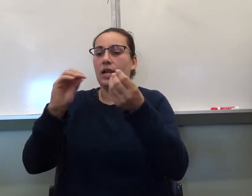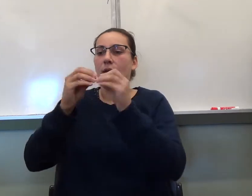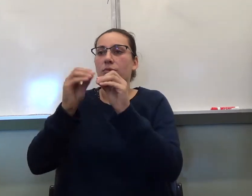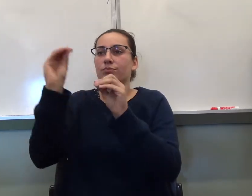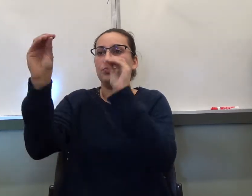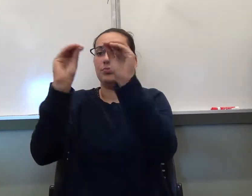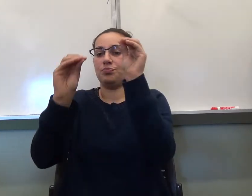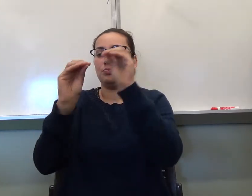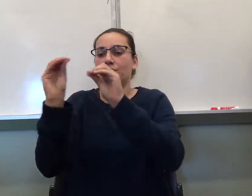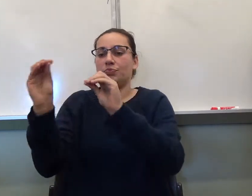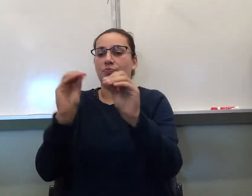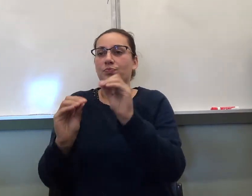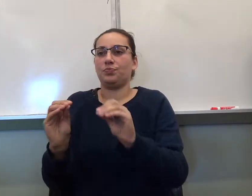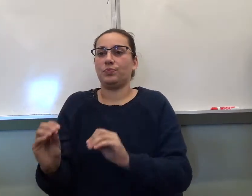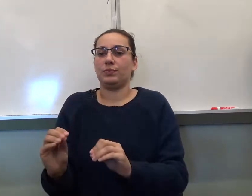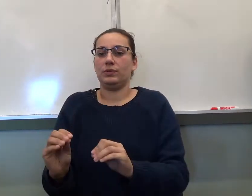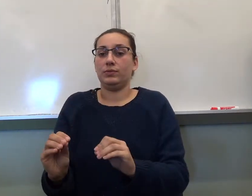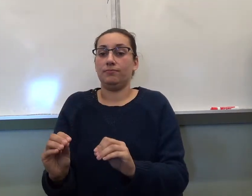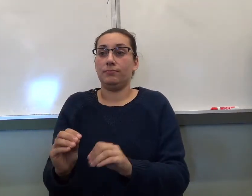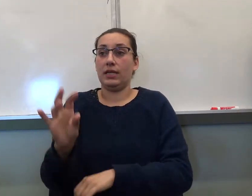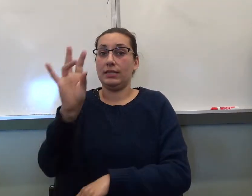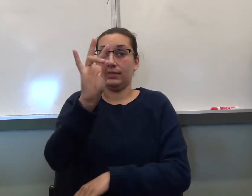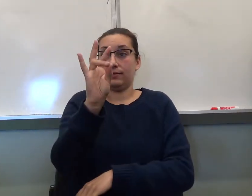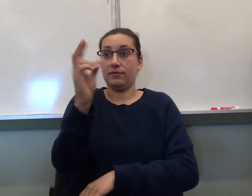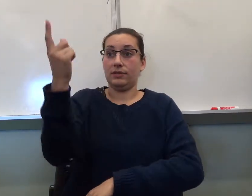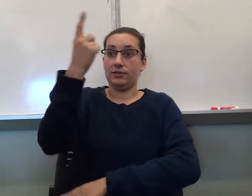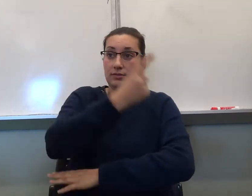You've got 7 days.